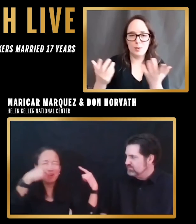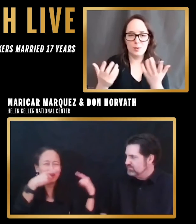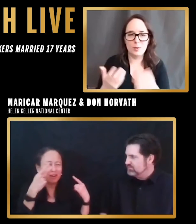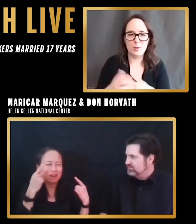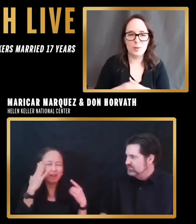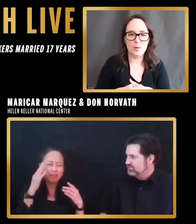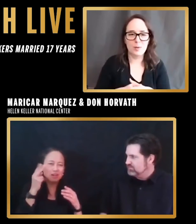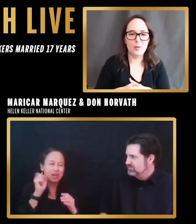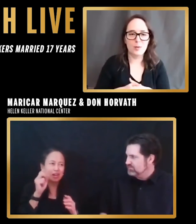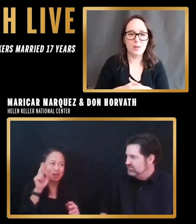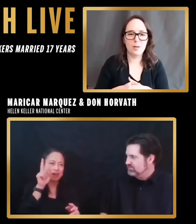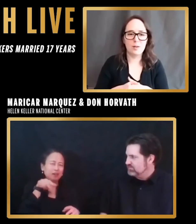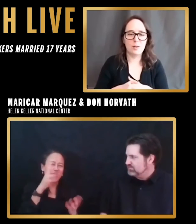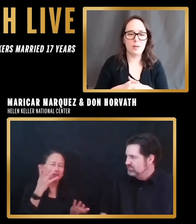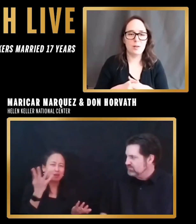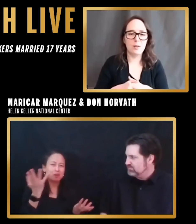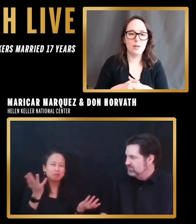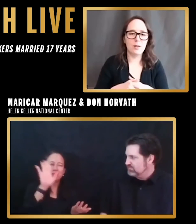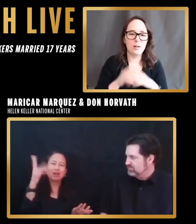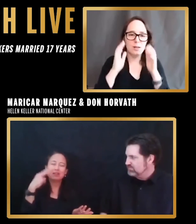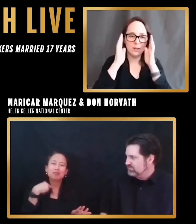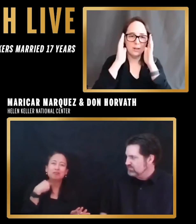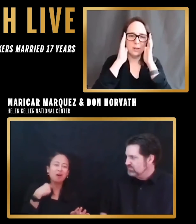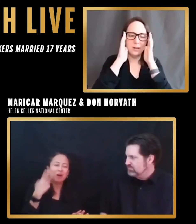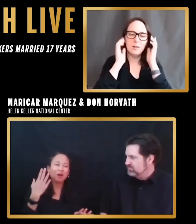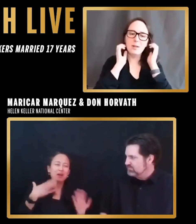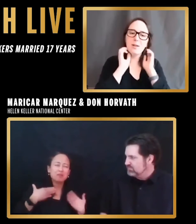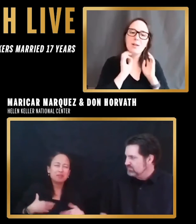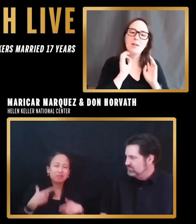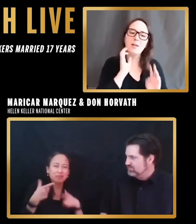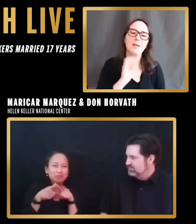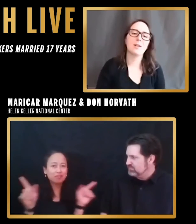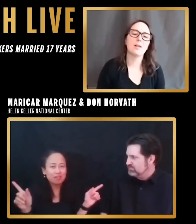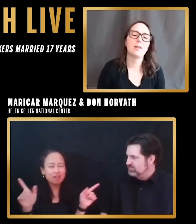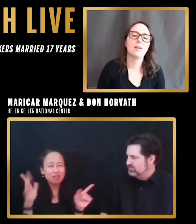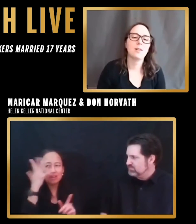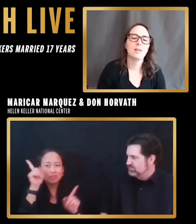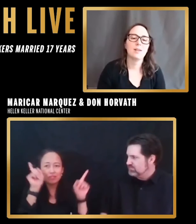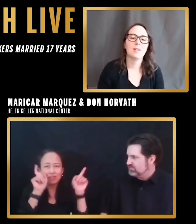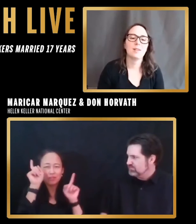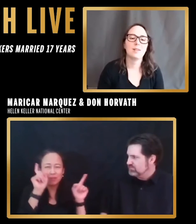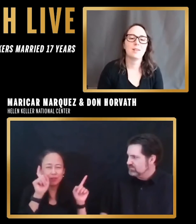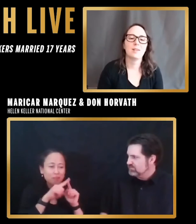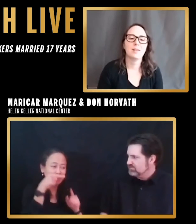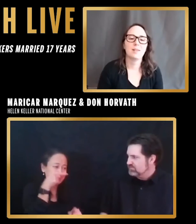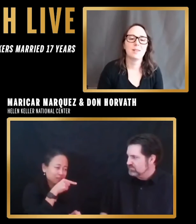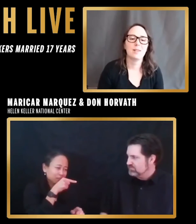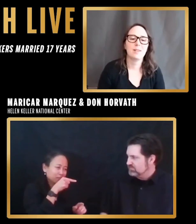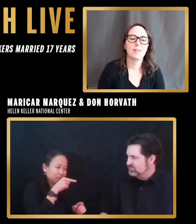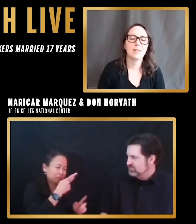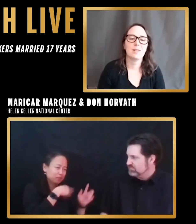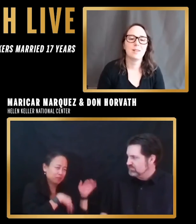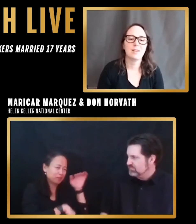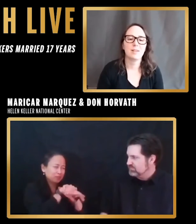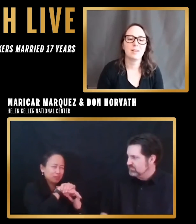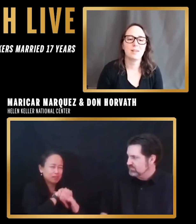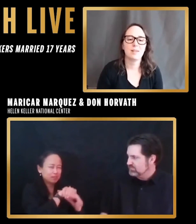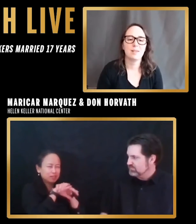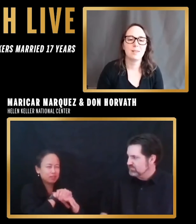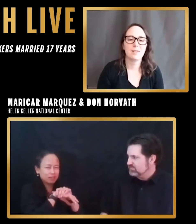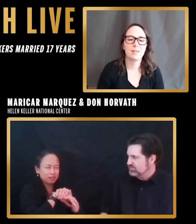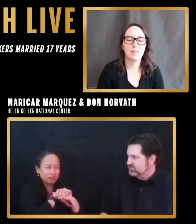where you're always having to touch each other. We're like any other couple. We're normal. There's still a lot of body